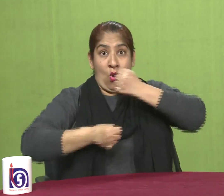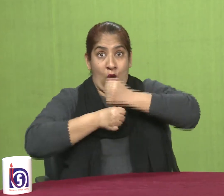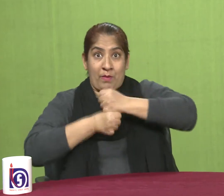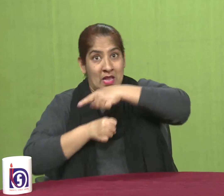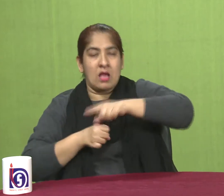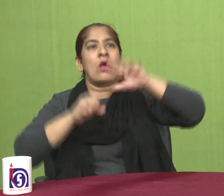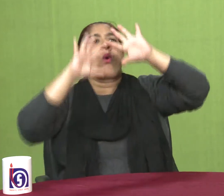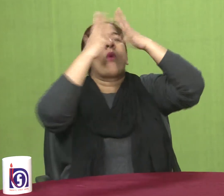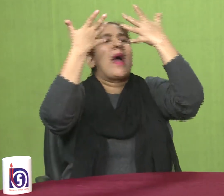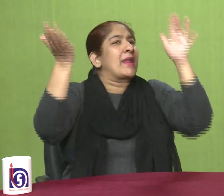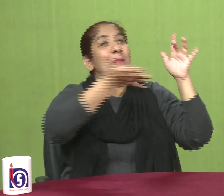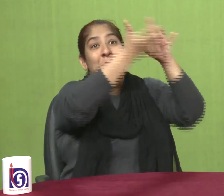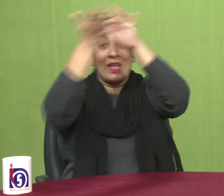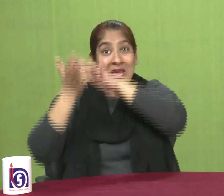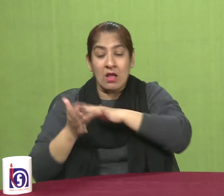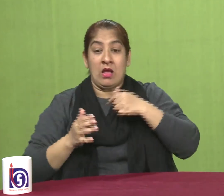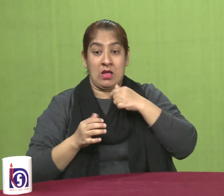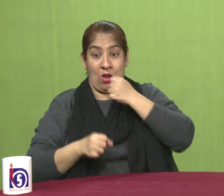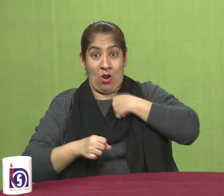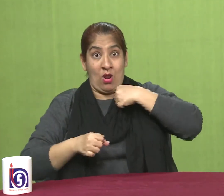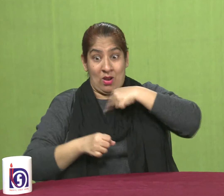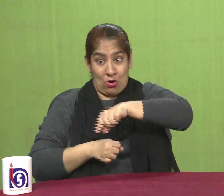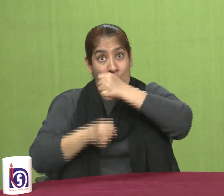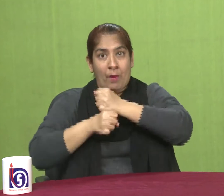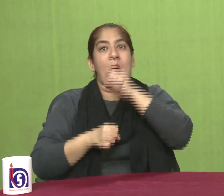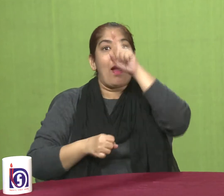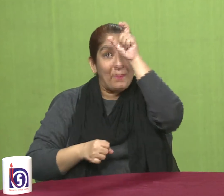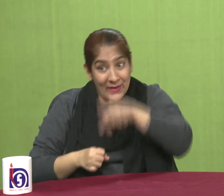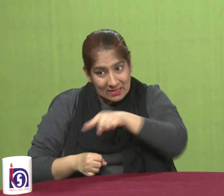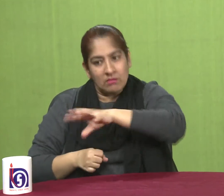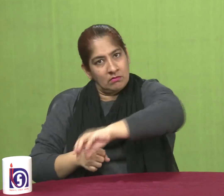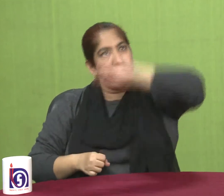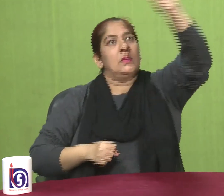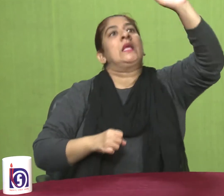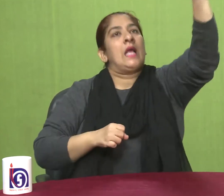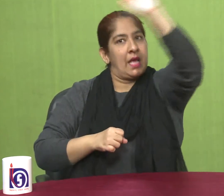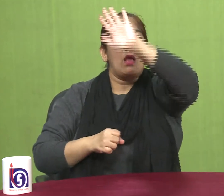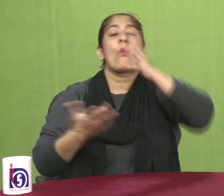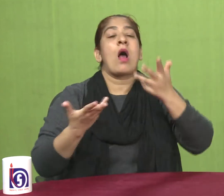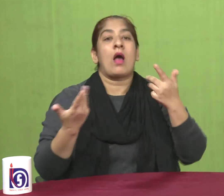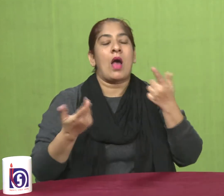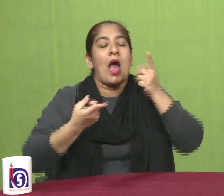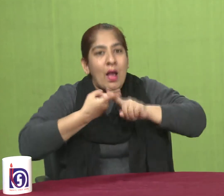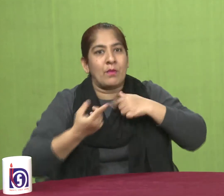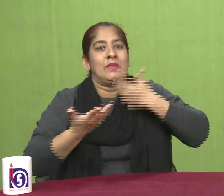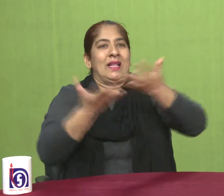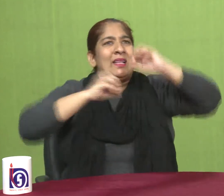Then comes trade representatives who represent their companies for the trade with